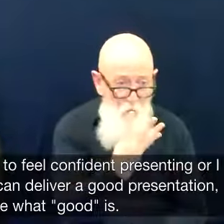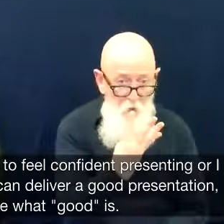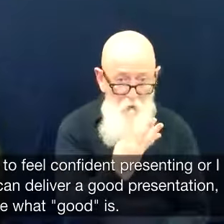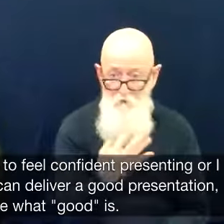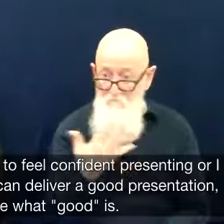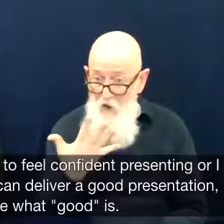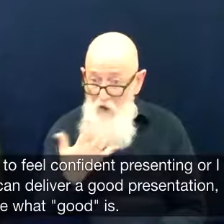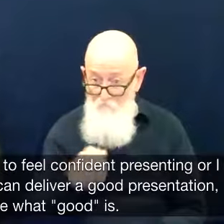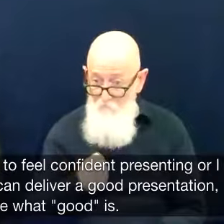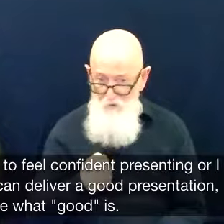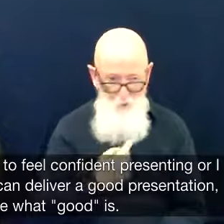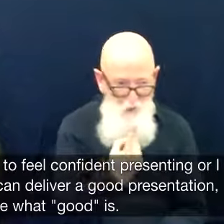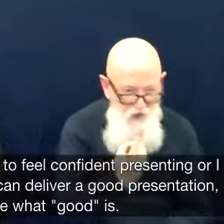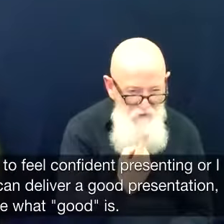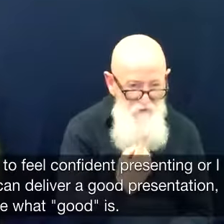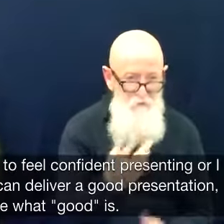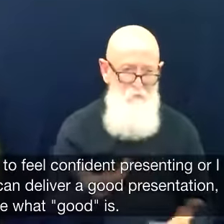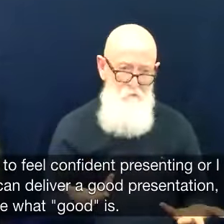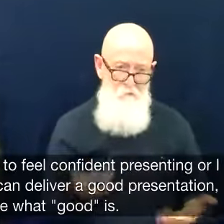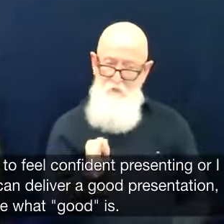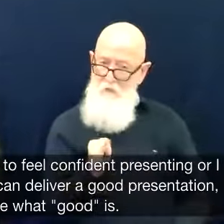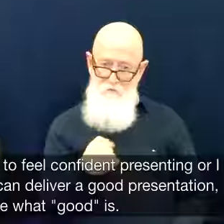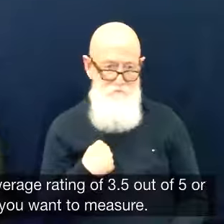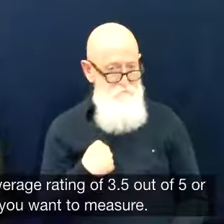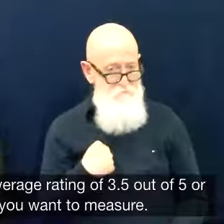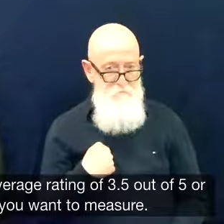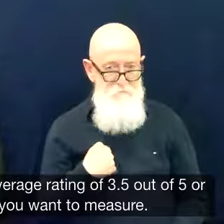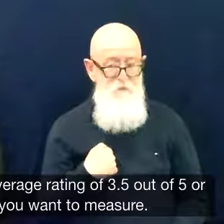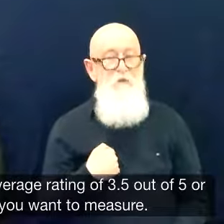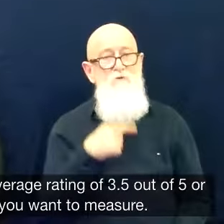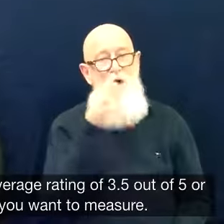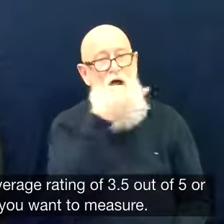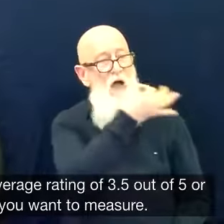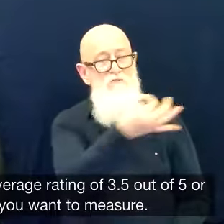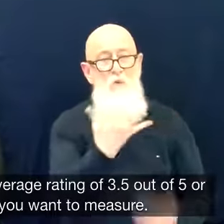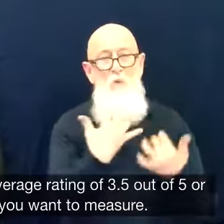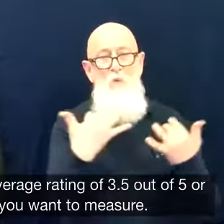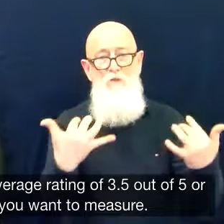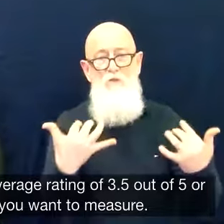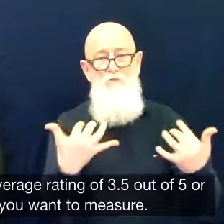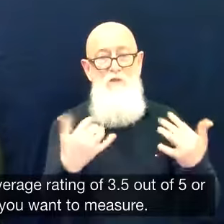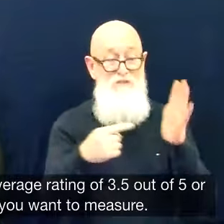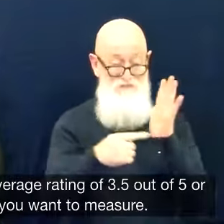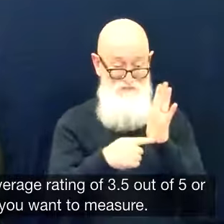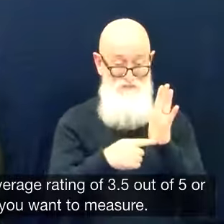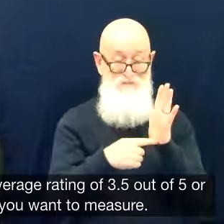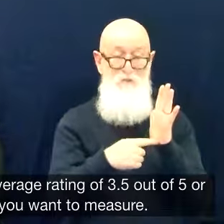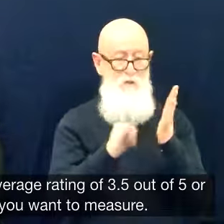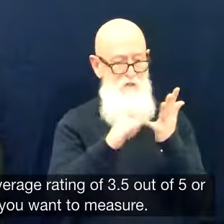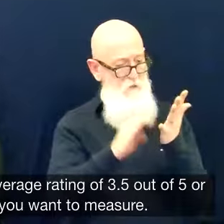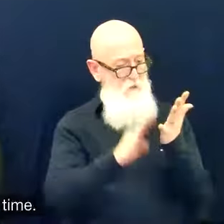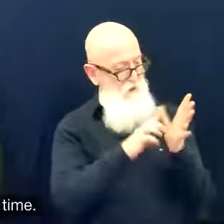that you want to measure. And so with the time, the T in SMART, you